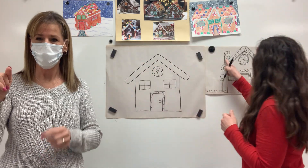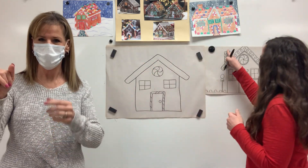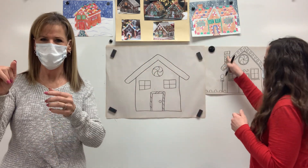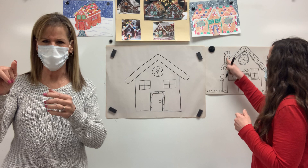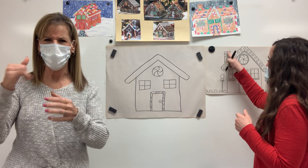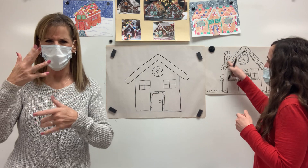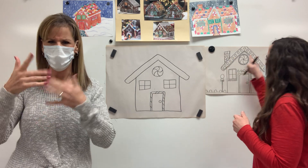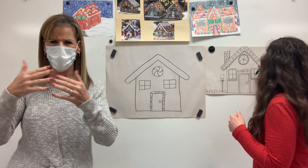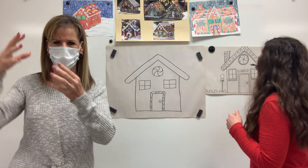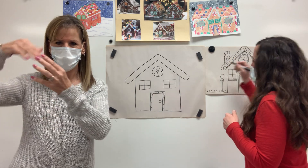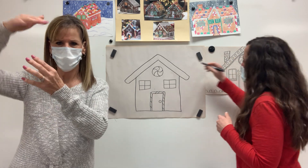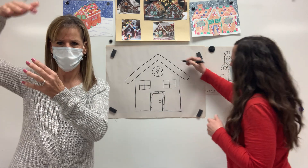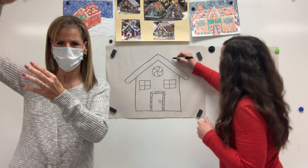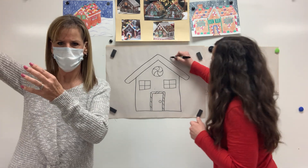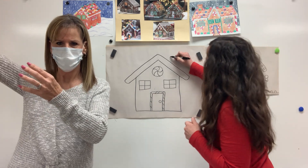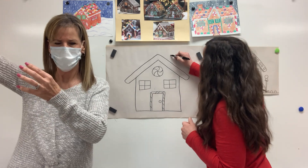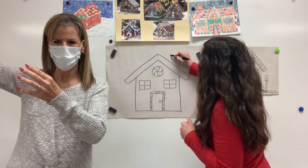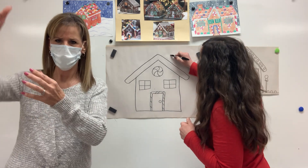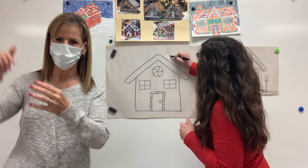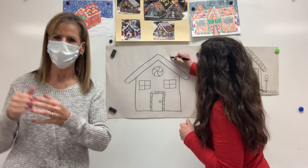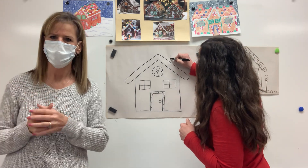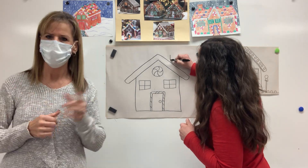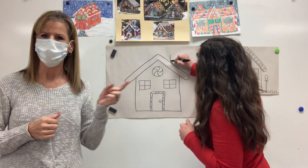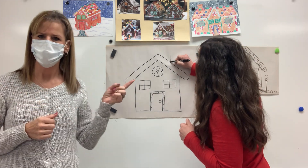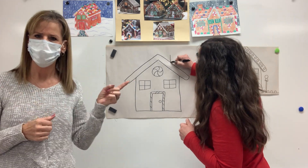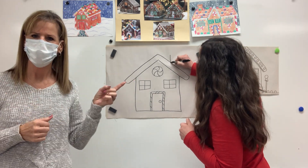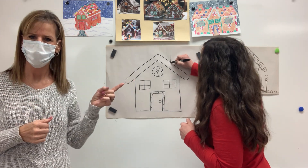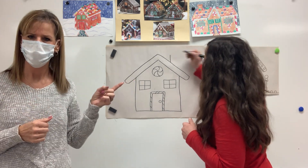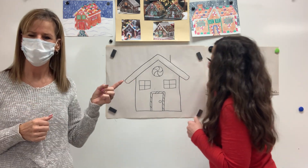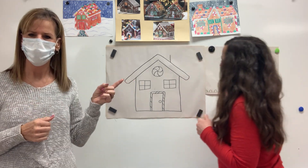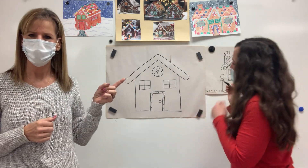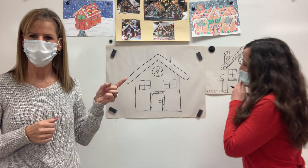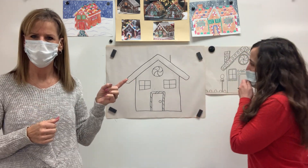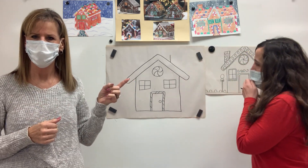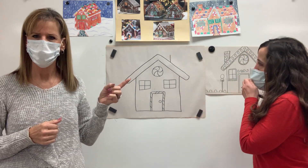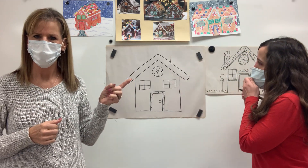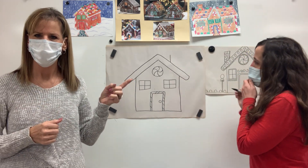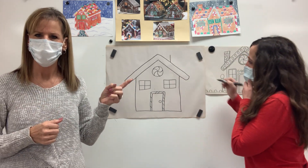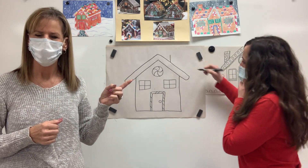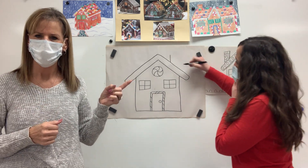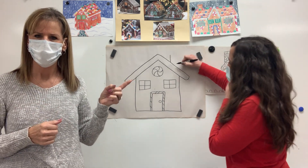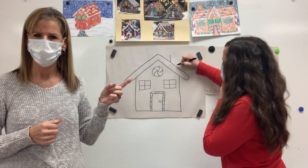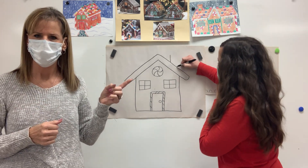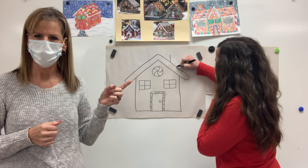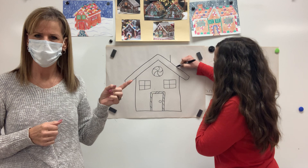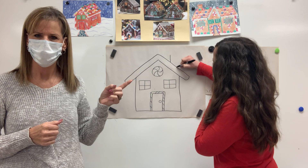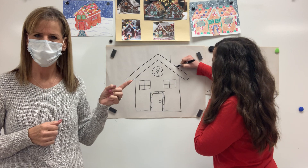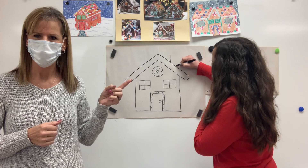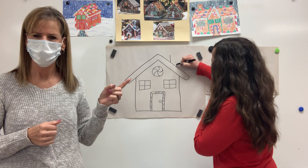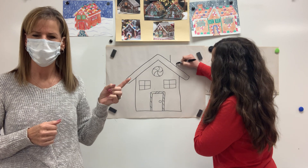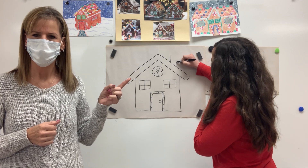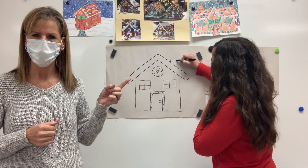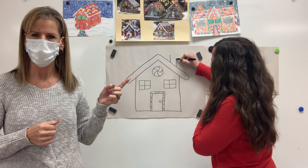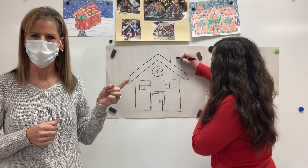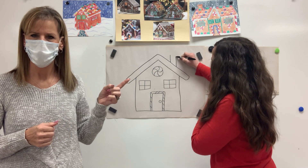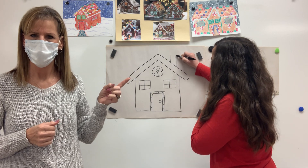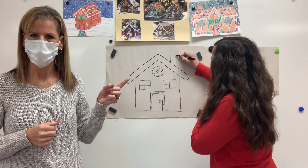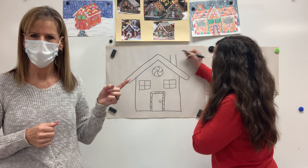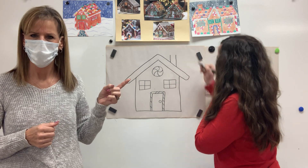it on this side, on this one, maybe I'll switch it up and make it on this side. I'm just gonna start from the roof and make a straight line up and a straight